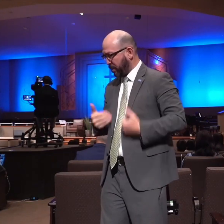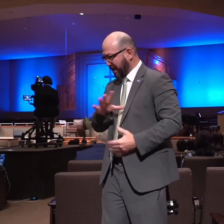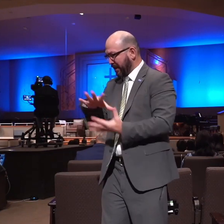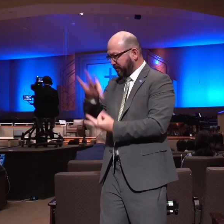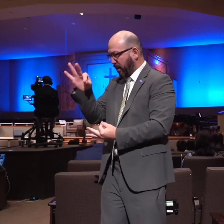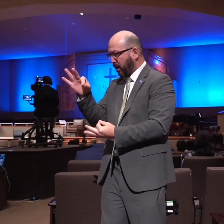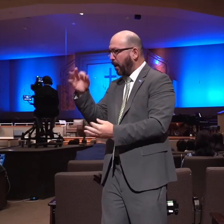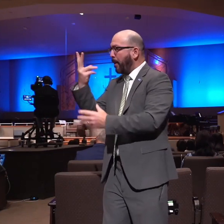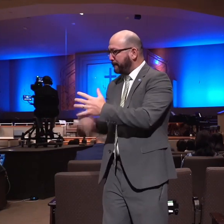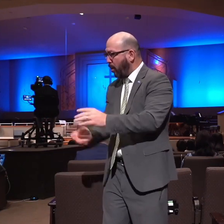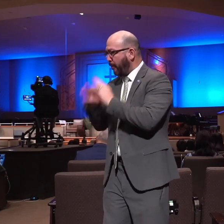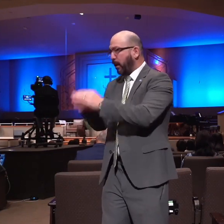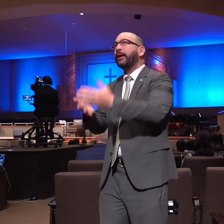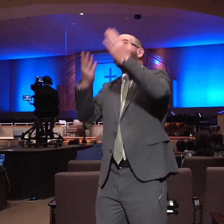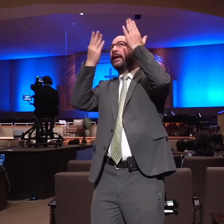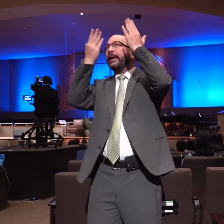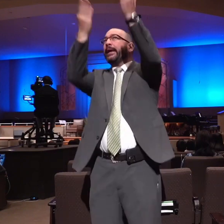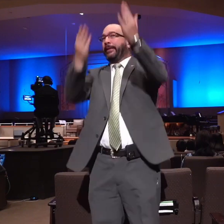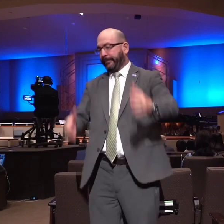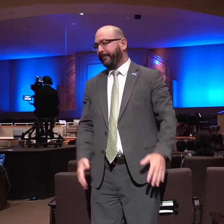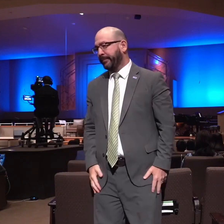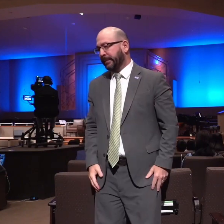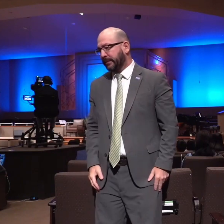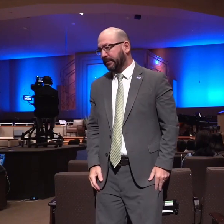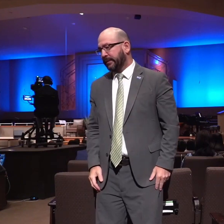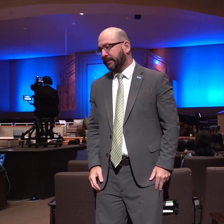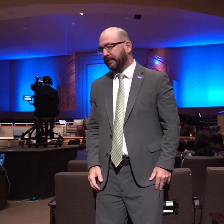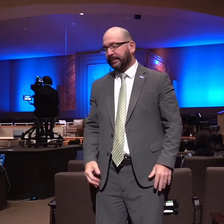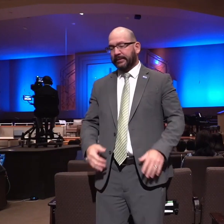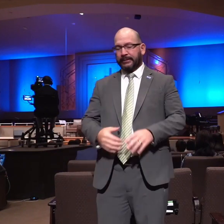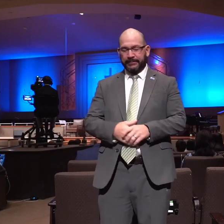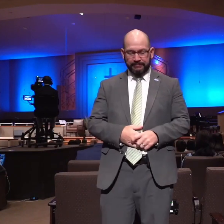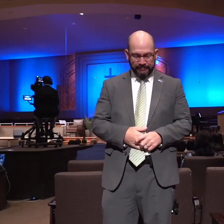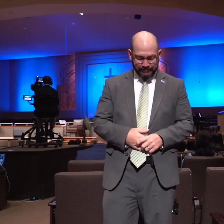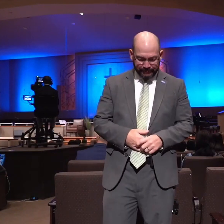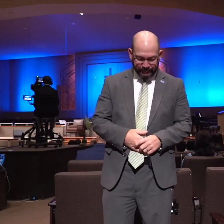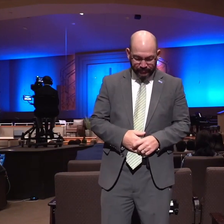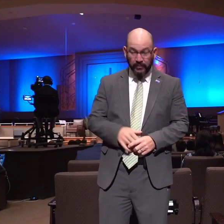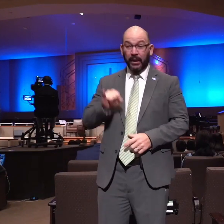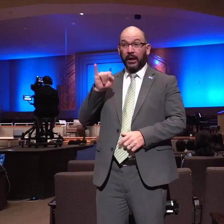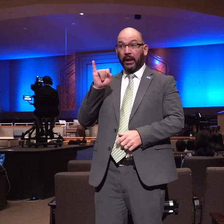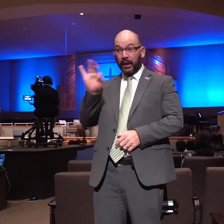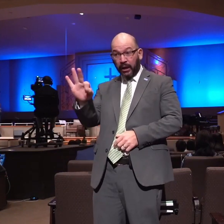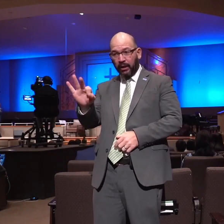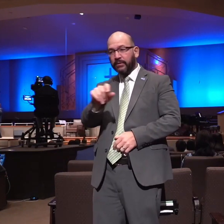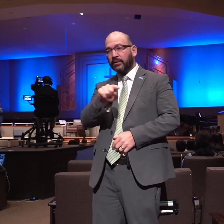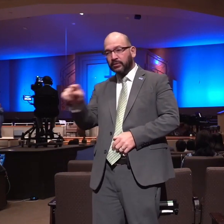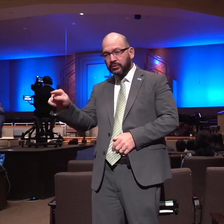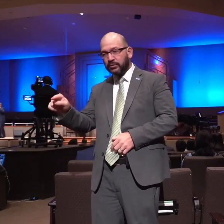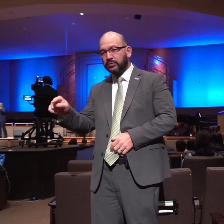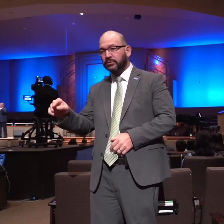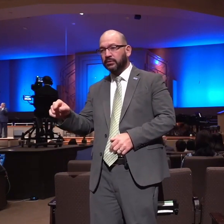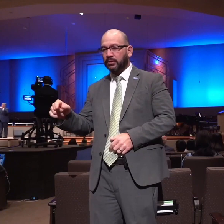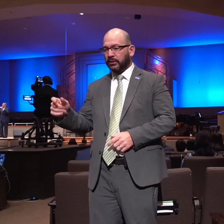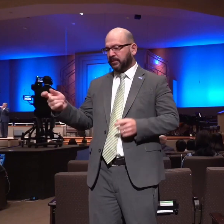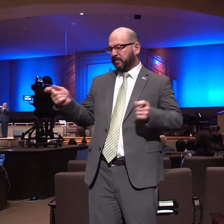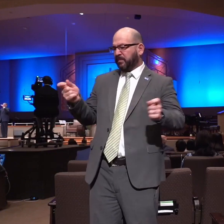which are God's you know if you if you kind of run everything in your life through that